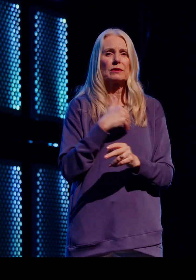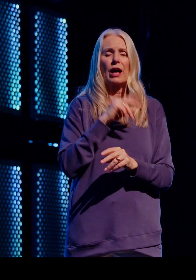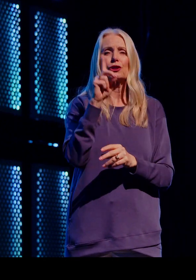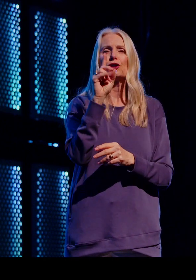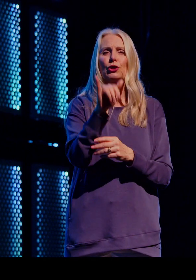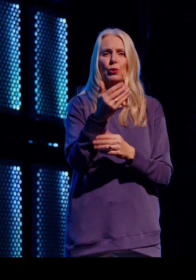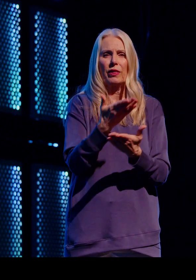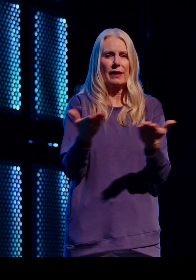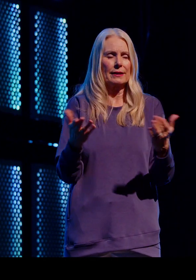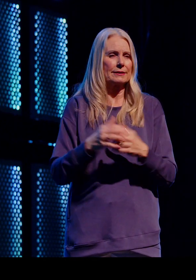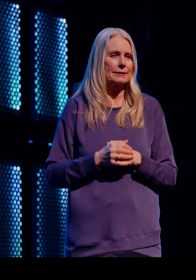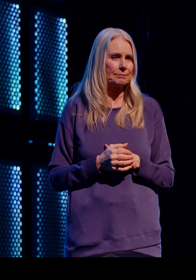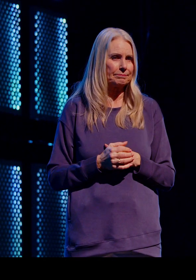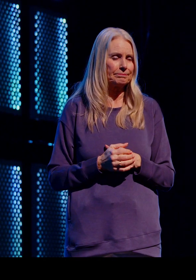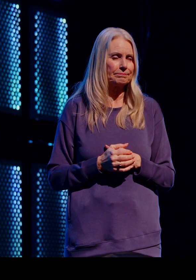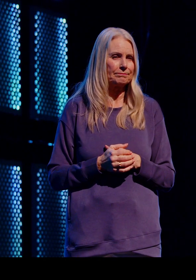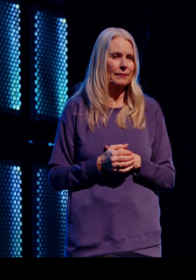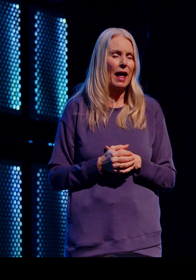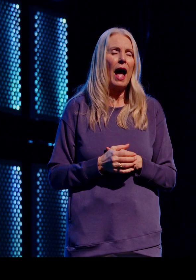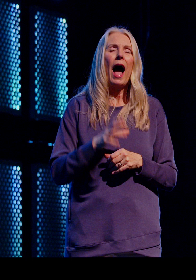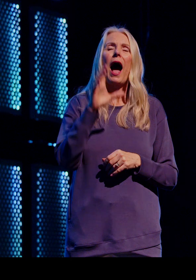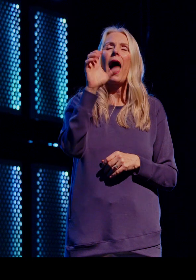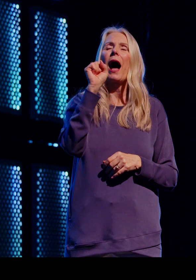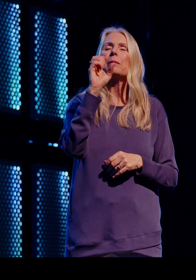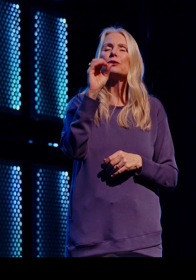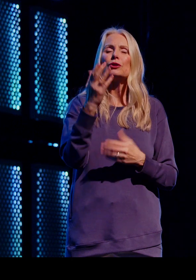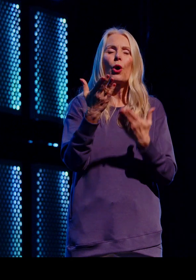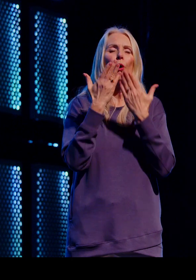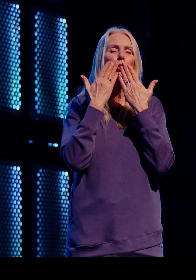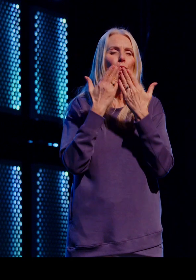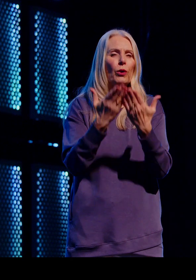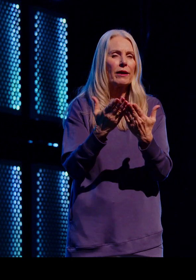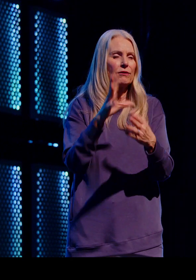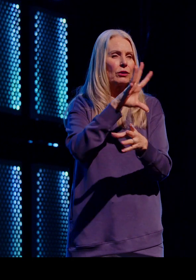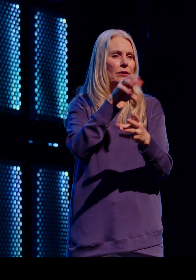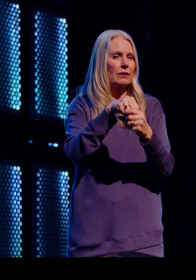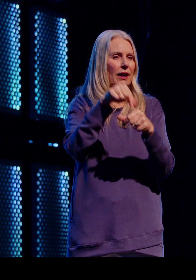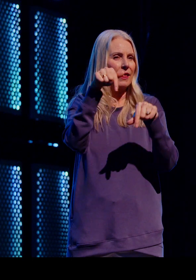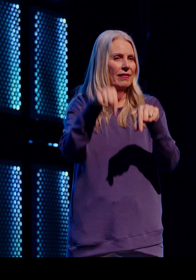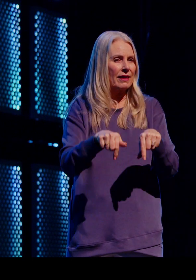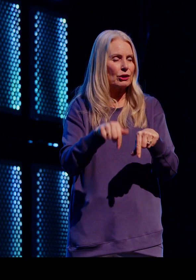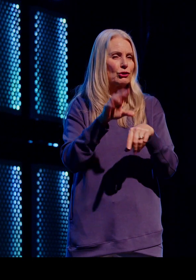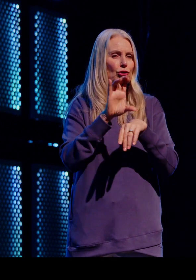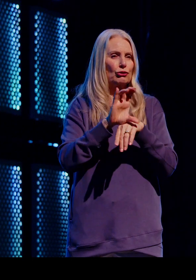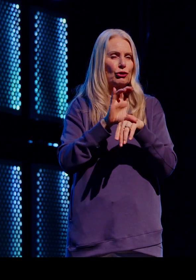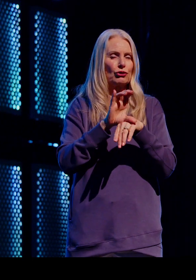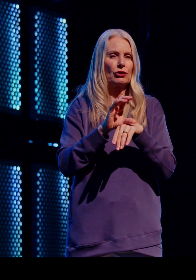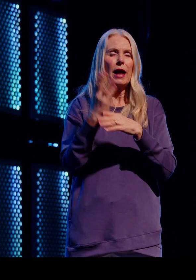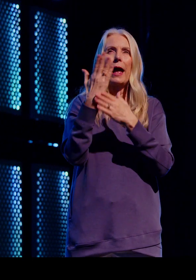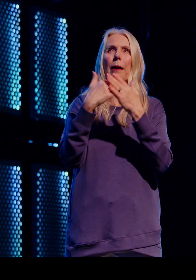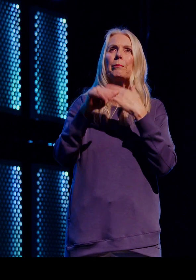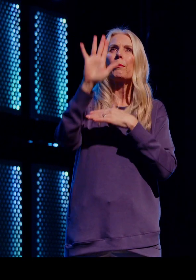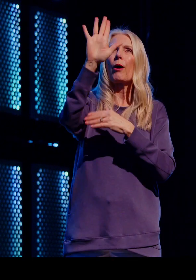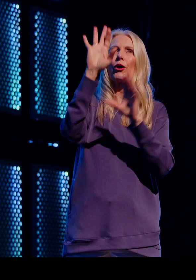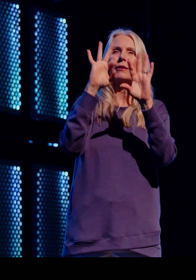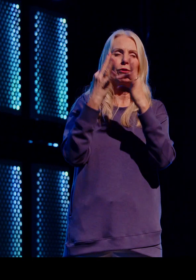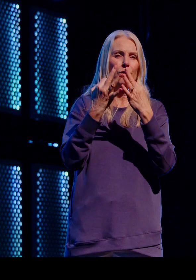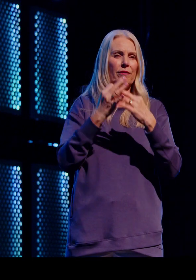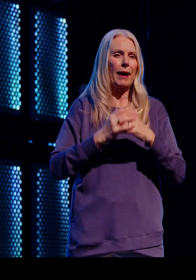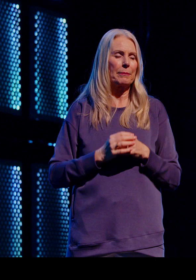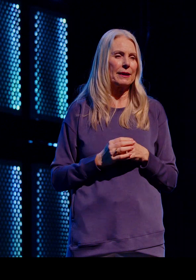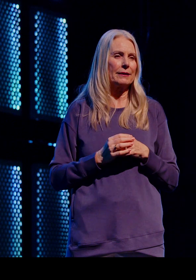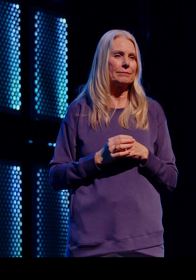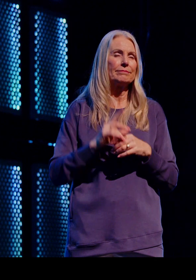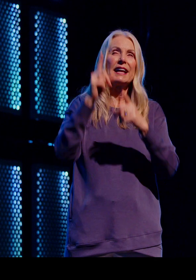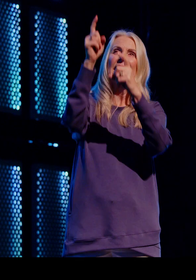this. I'm so grateful to be a part of this church and be a part of your family.